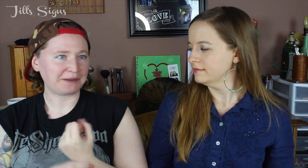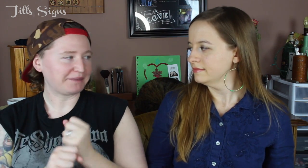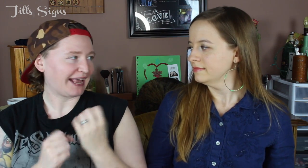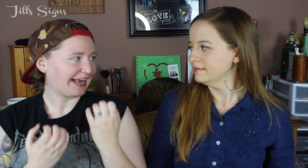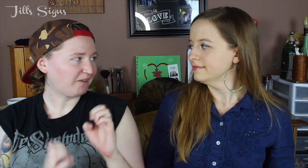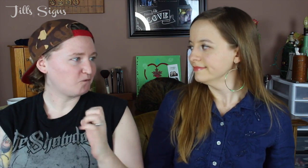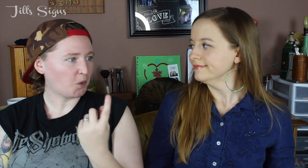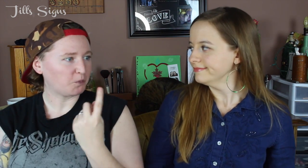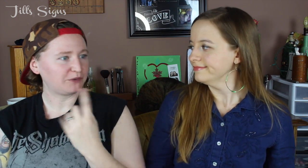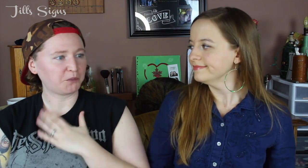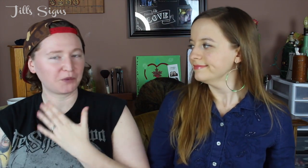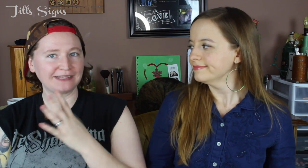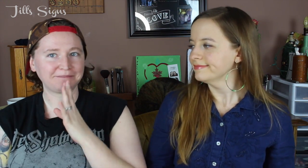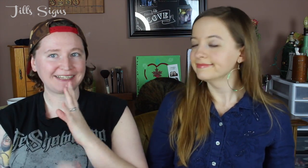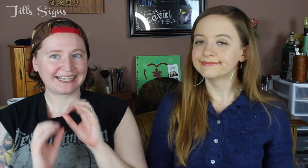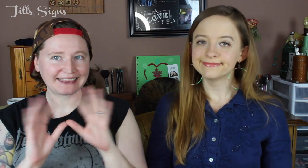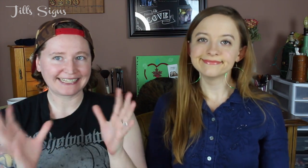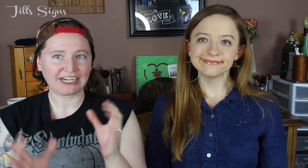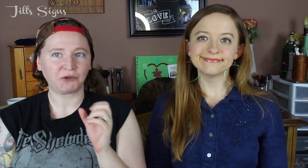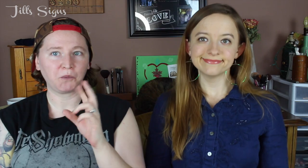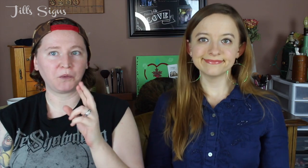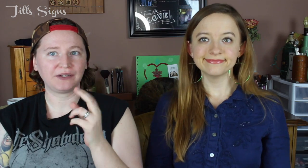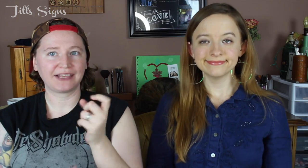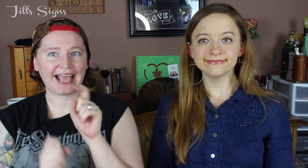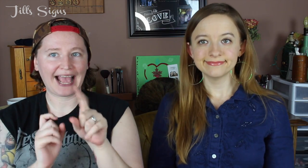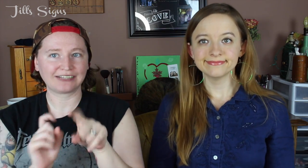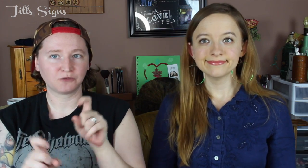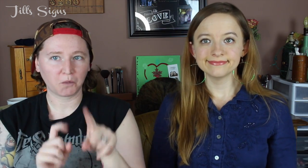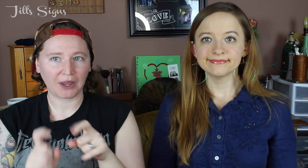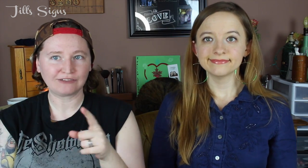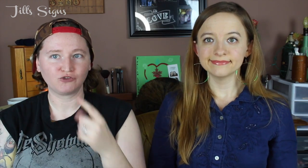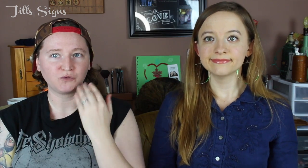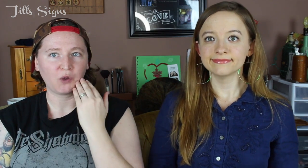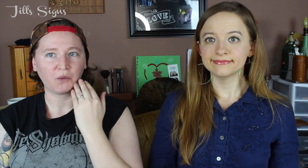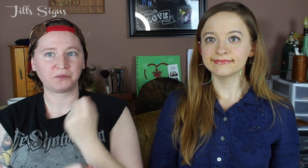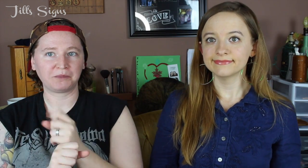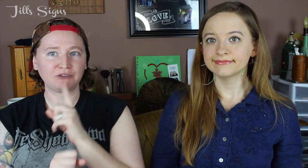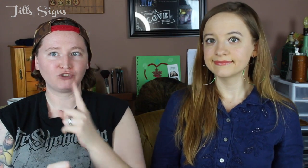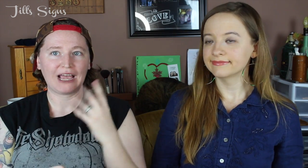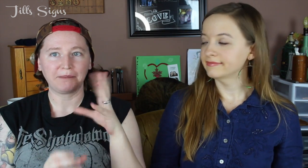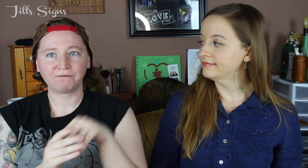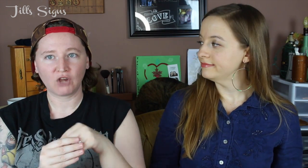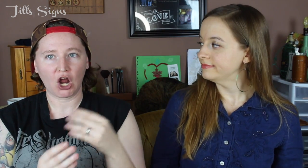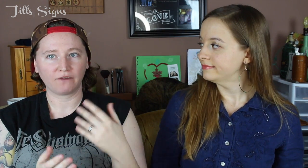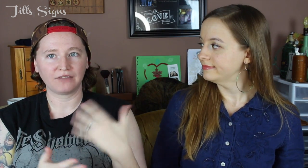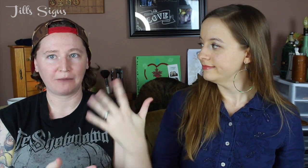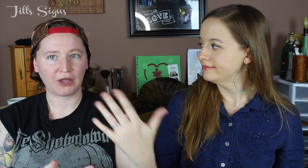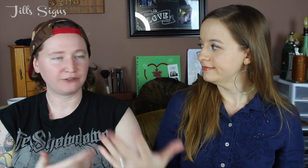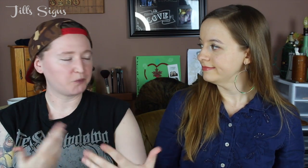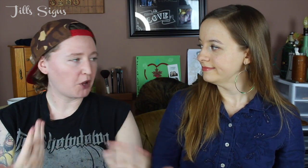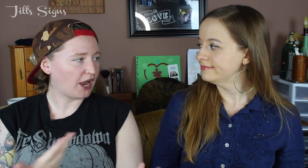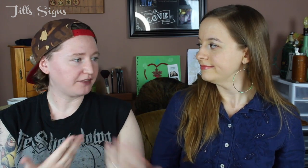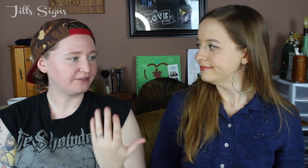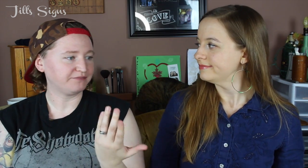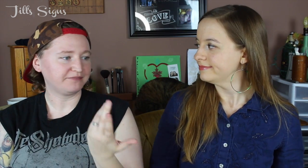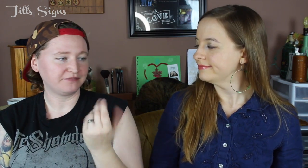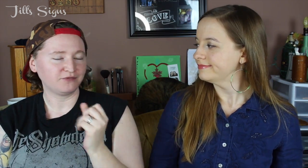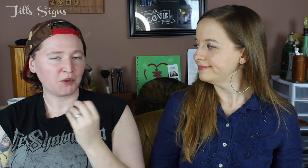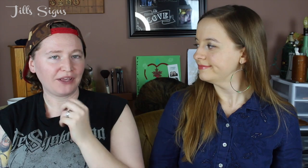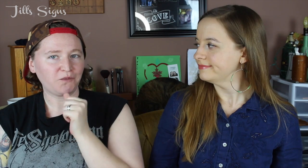is always willing to make an effort and always willing to speak clearly, or ask questions and make sure that I'm involved every once in a while.